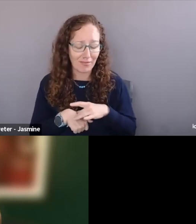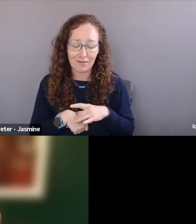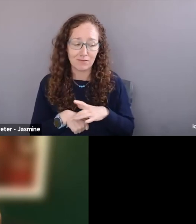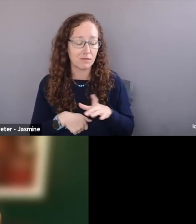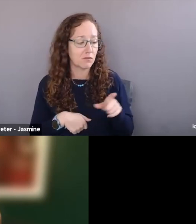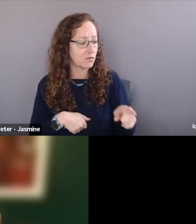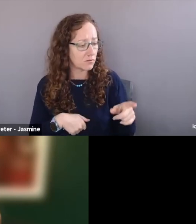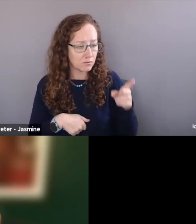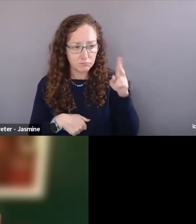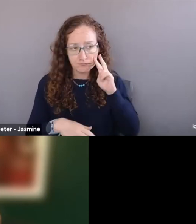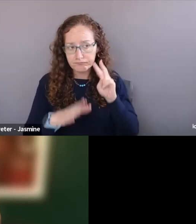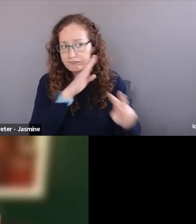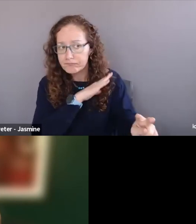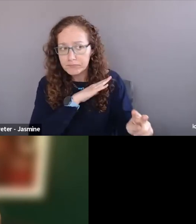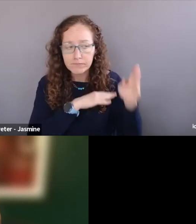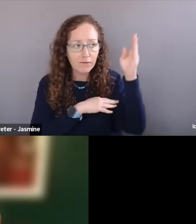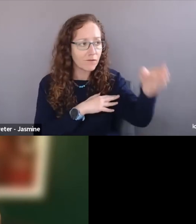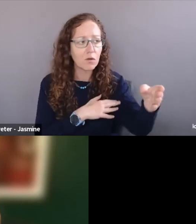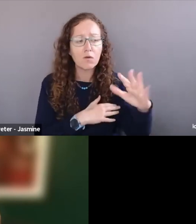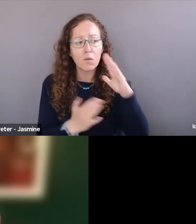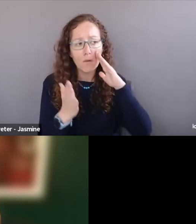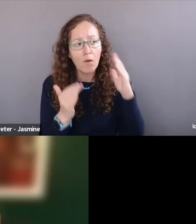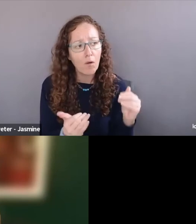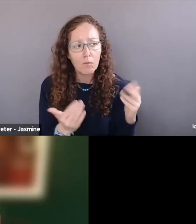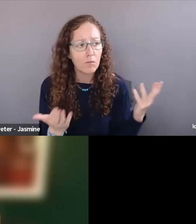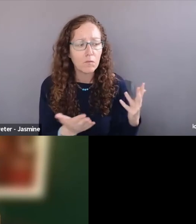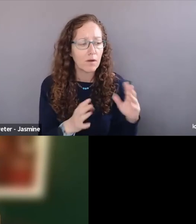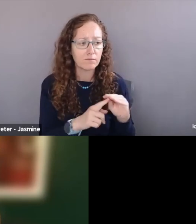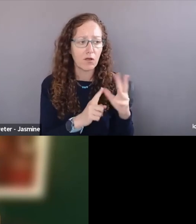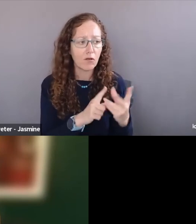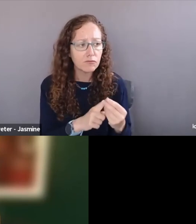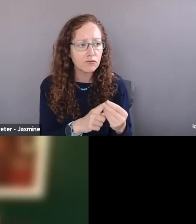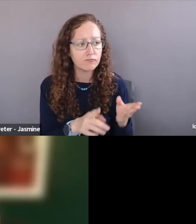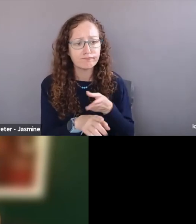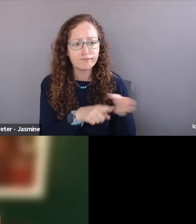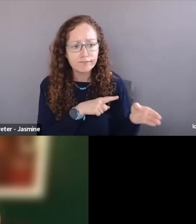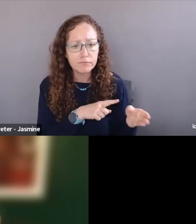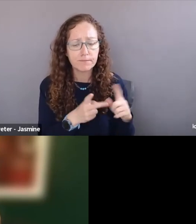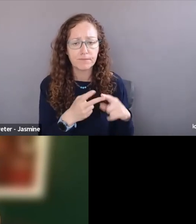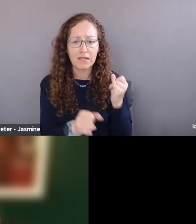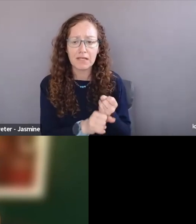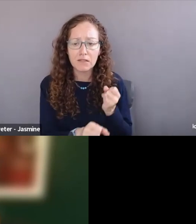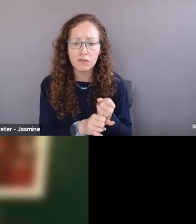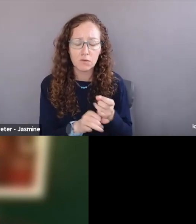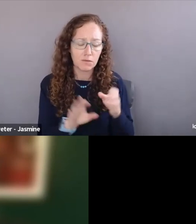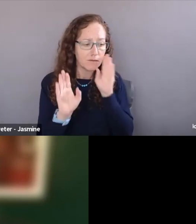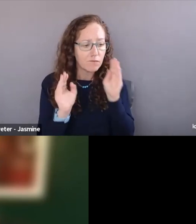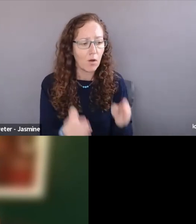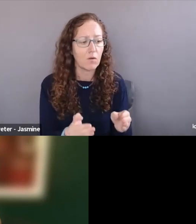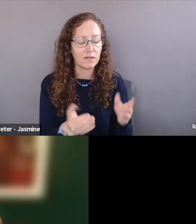you look to the future for the cultural field at large and for institutions that are focused on telling stories that